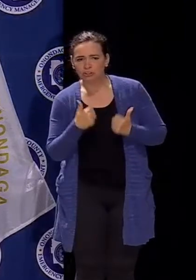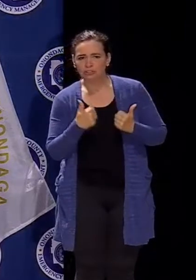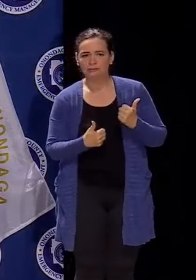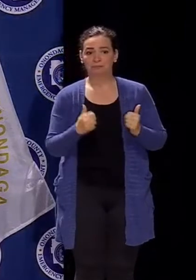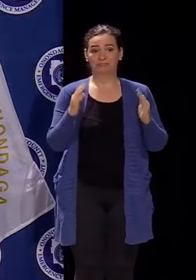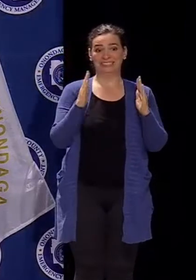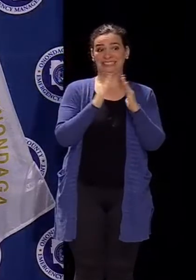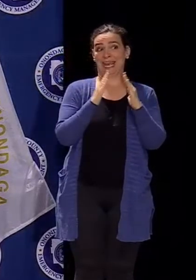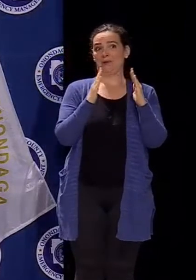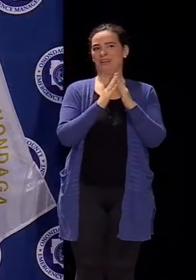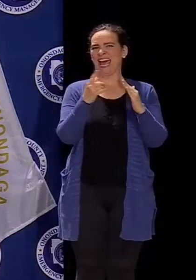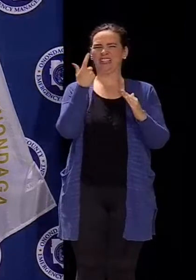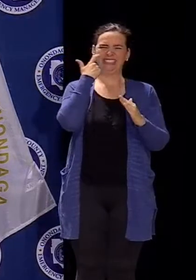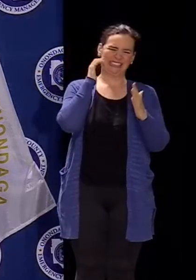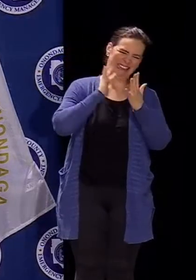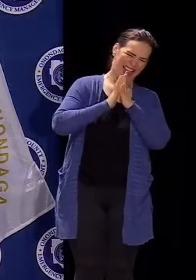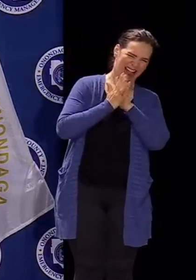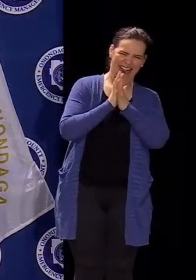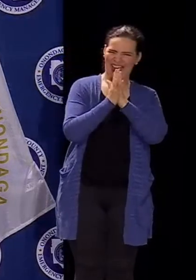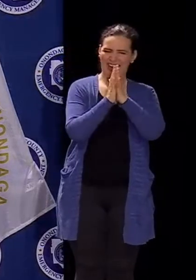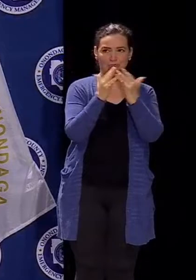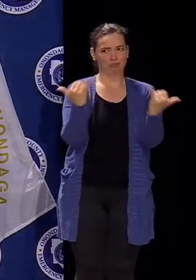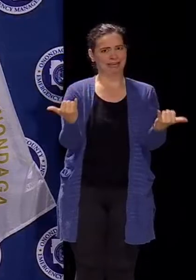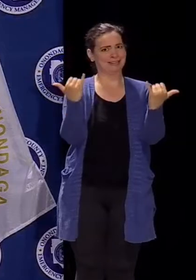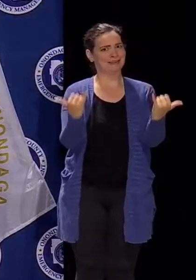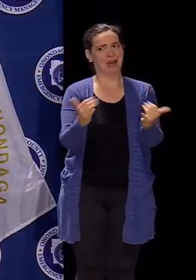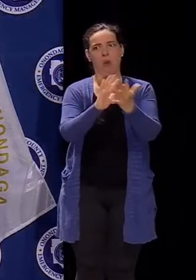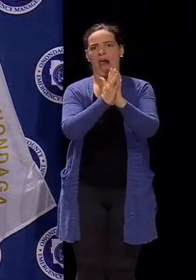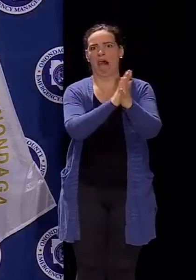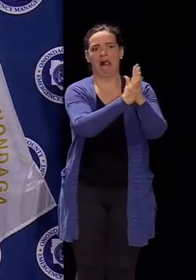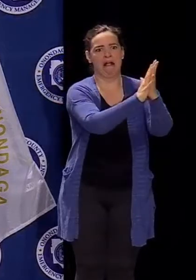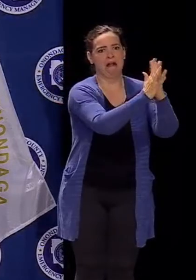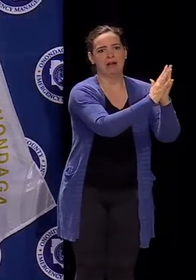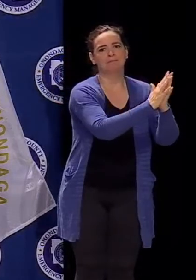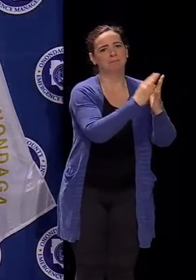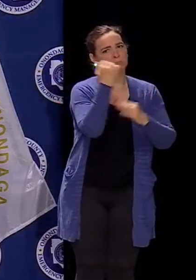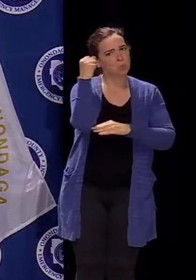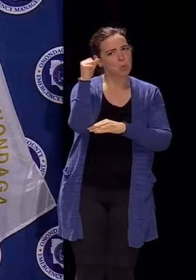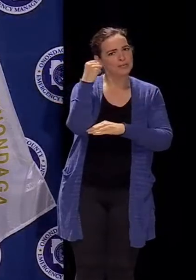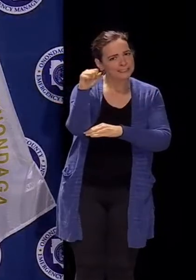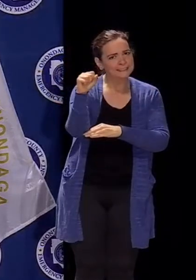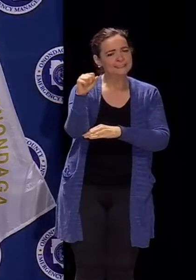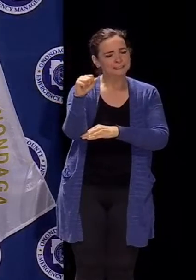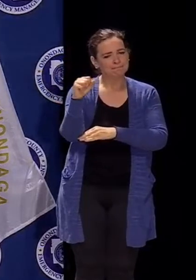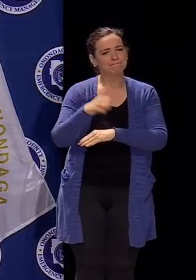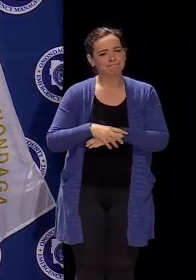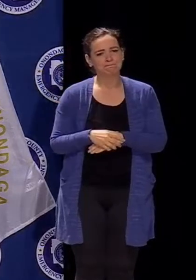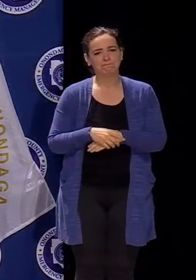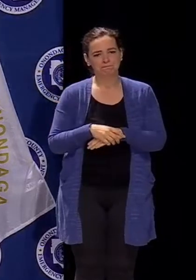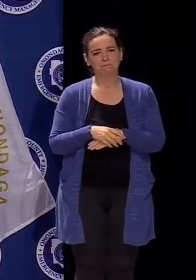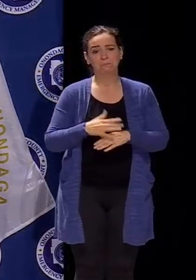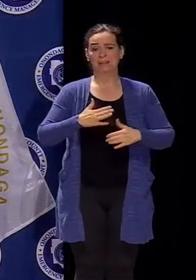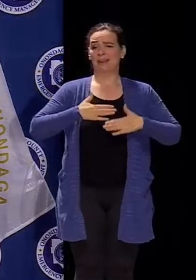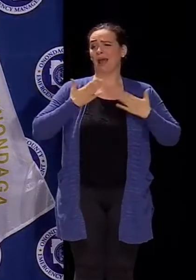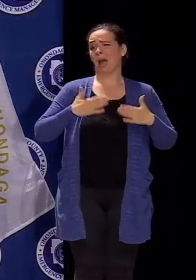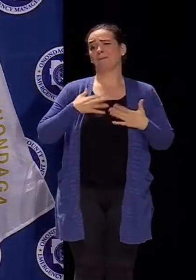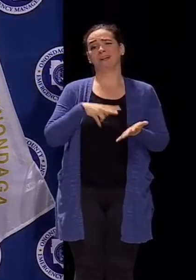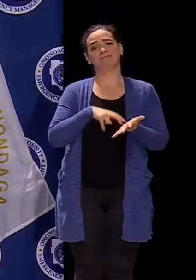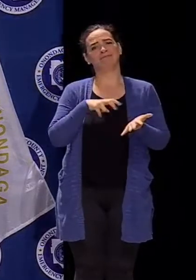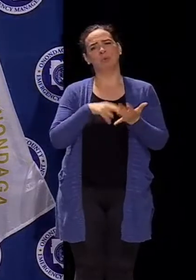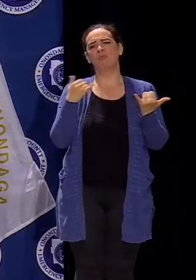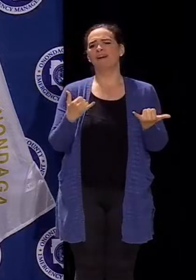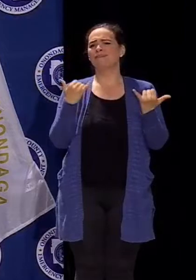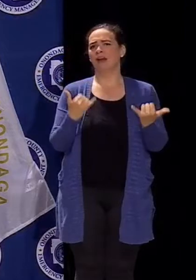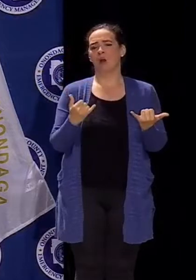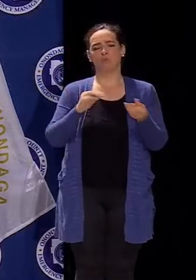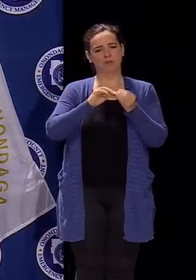So, but I think overall this is an important action. I'm happy the state made this move. I want to thank the governor